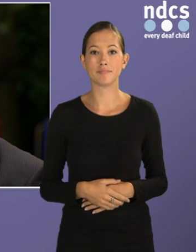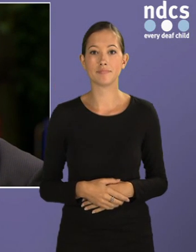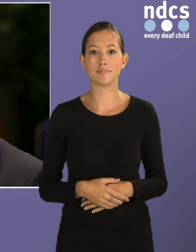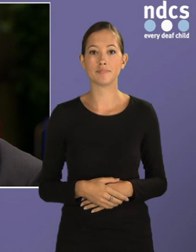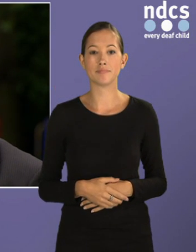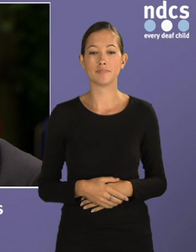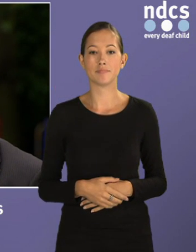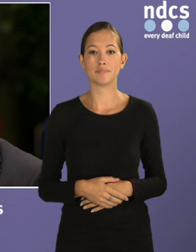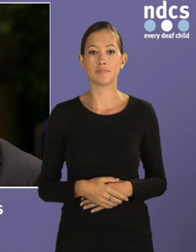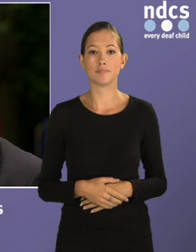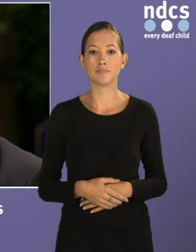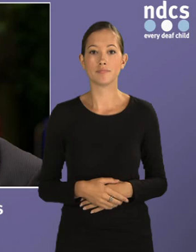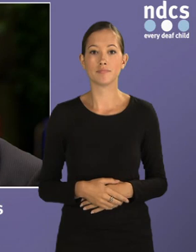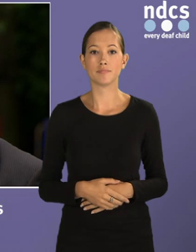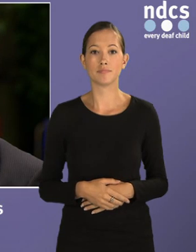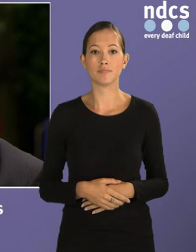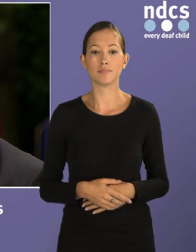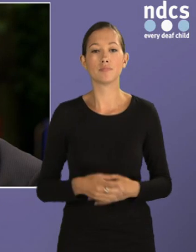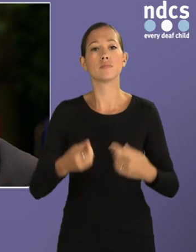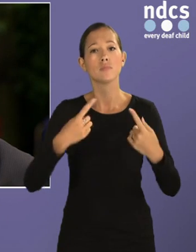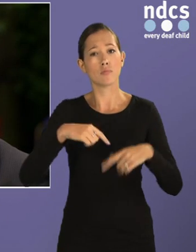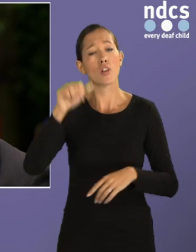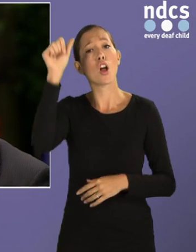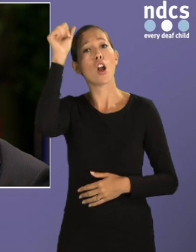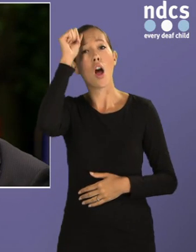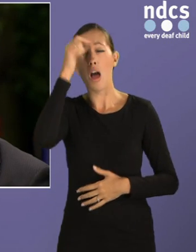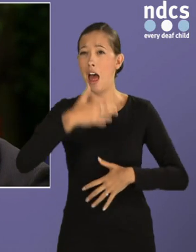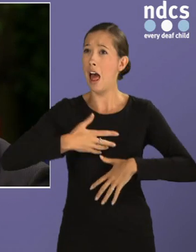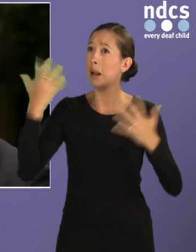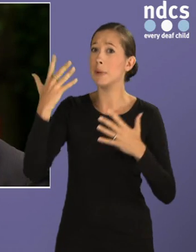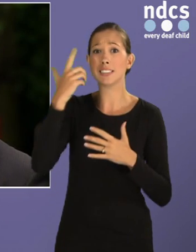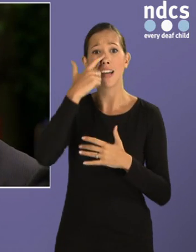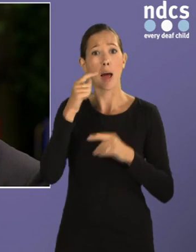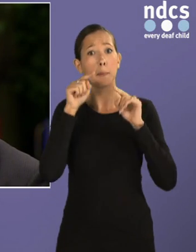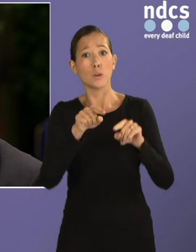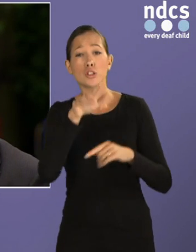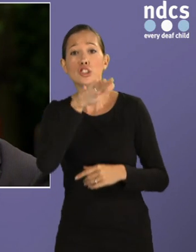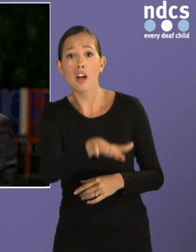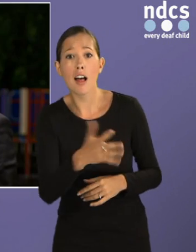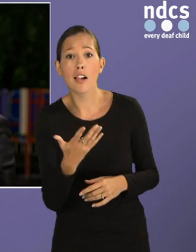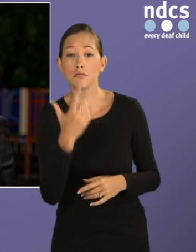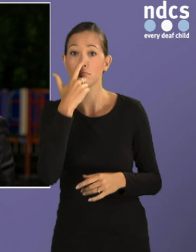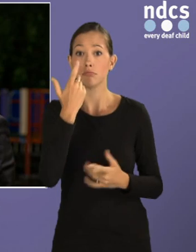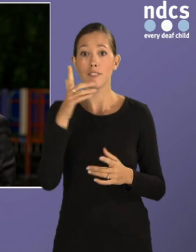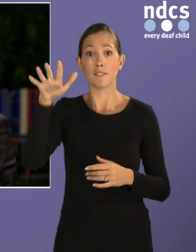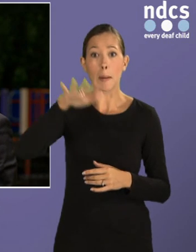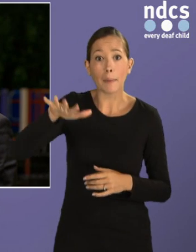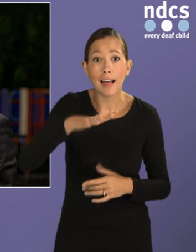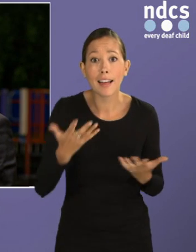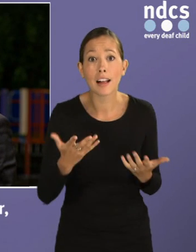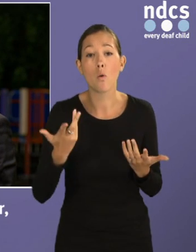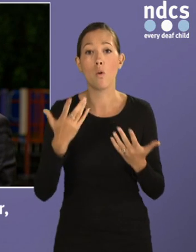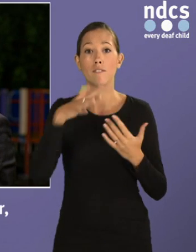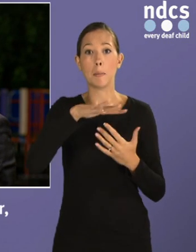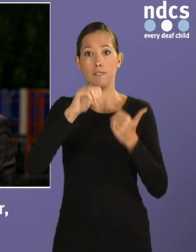around communication, and this quite often means that they're targeted by individuals who would seek to abuse children. We know that anyone can abuse a